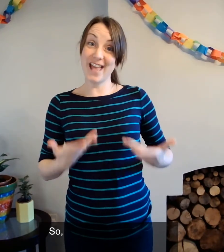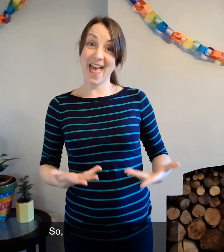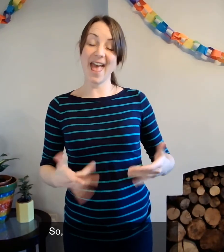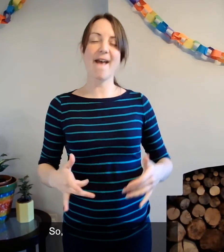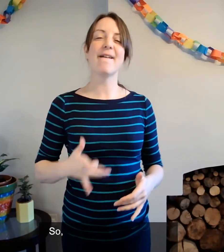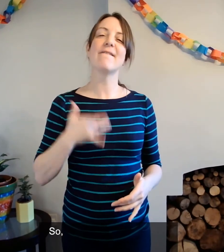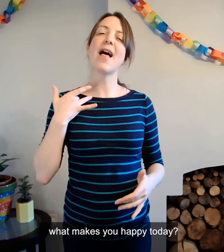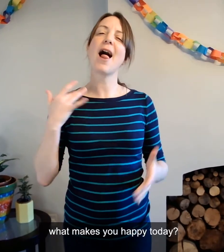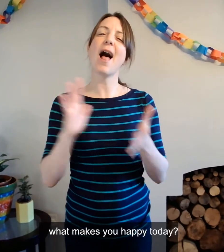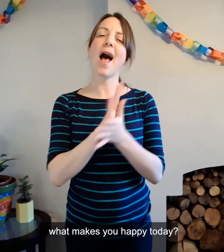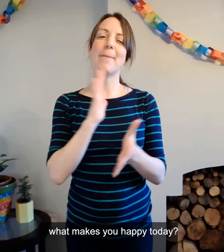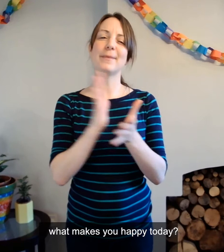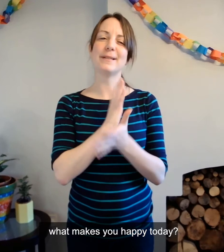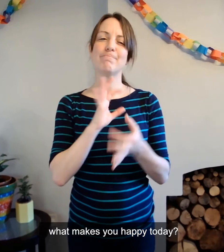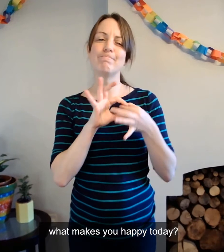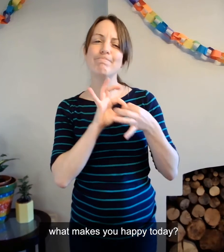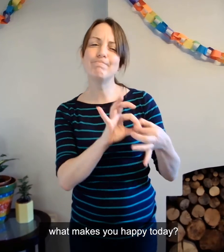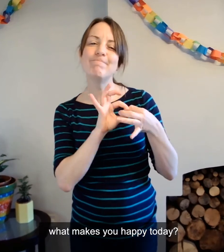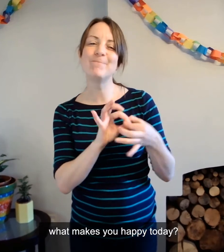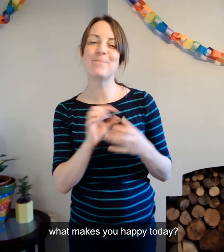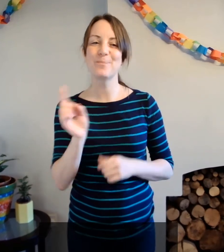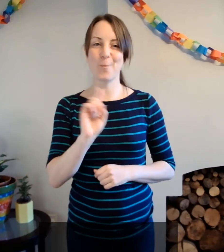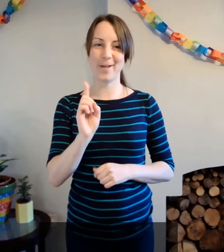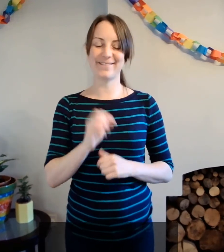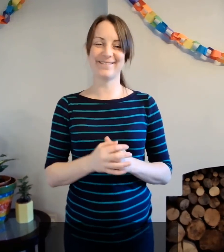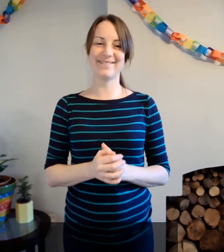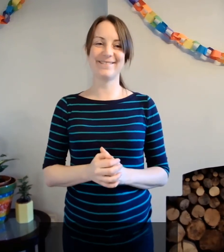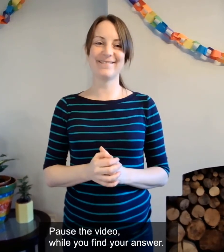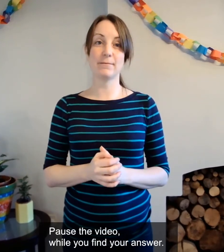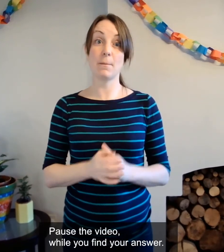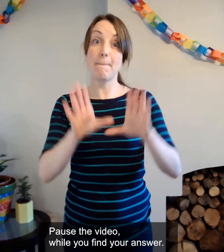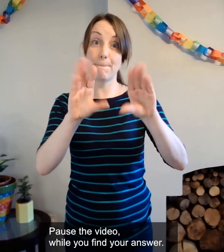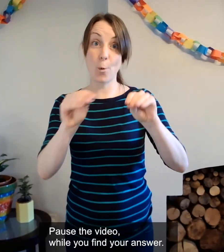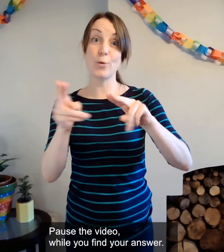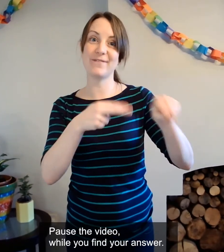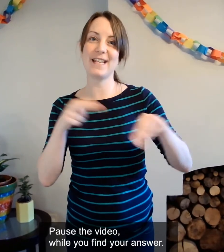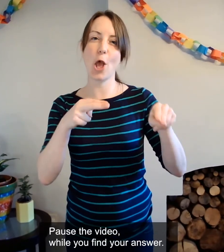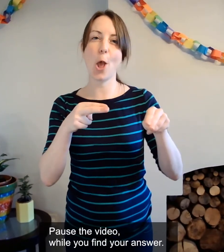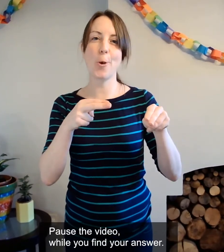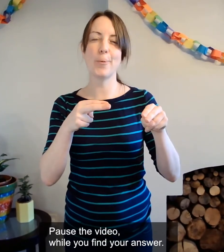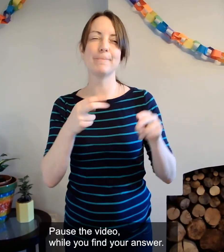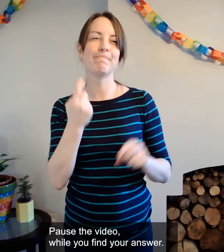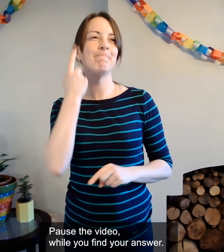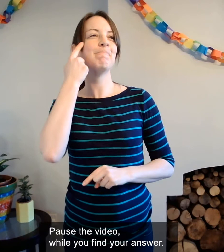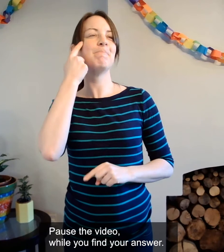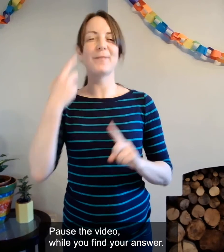So, what makes you happy today? Pause the video while you find your answer.